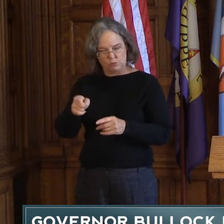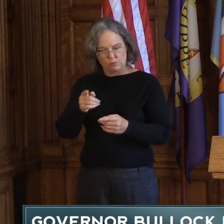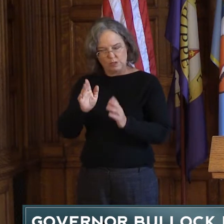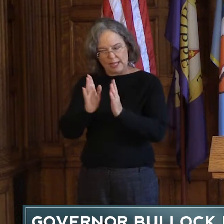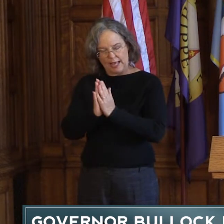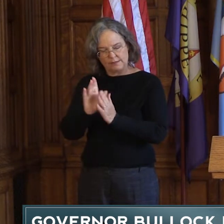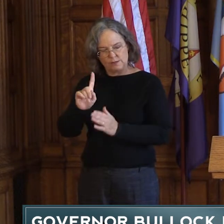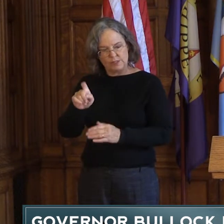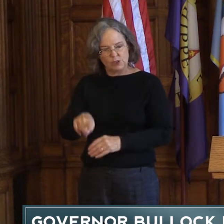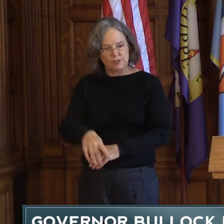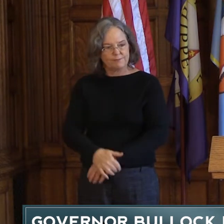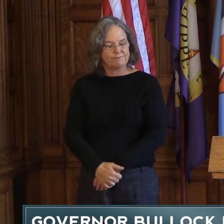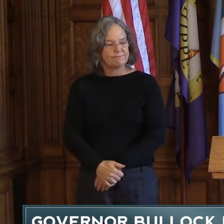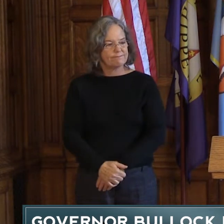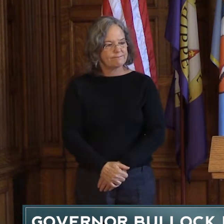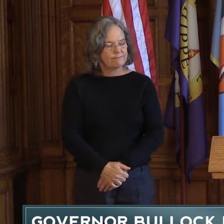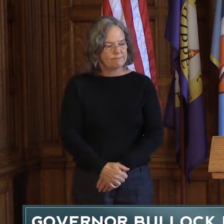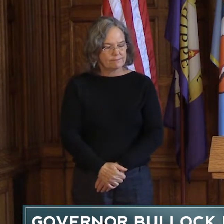First phone question.